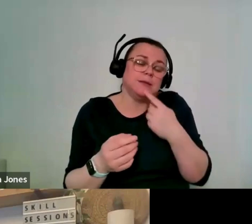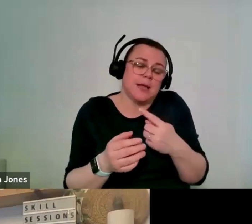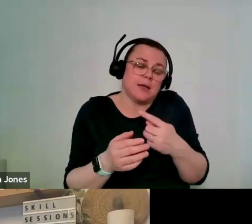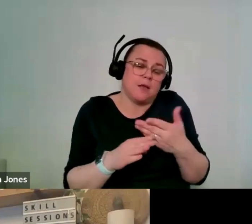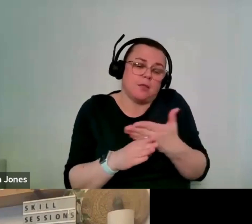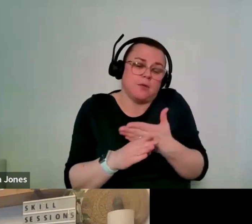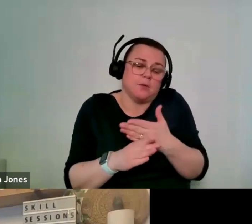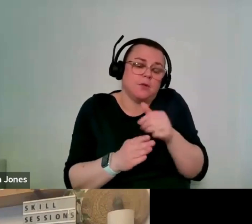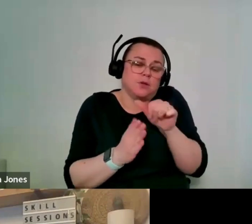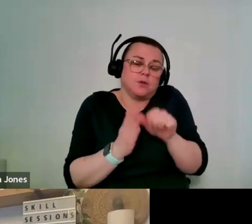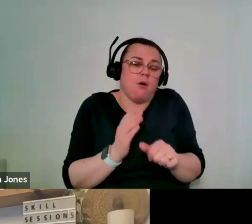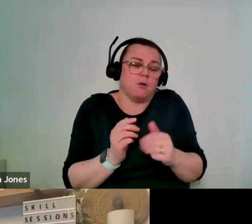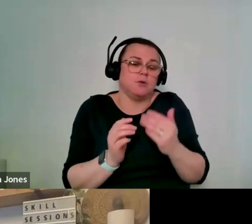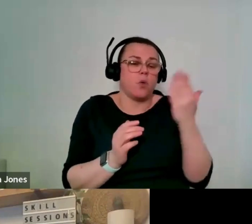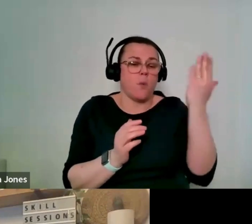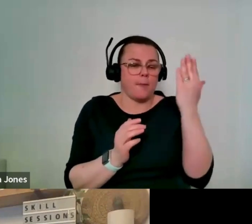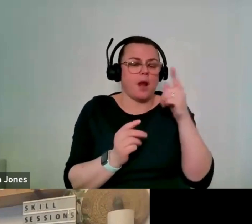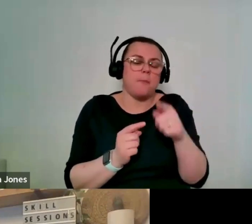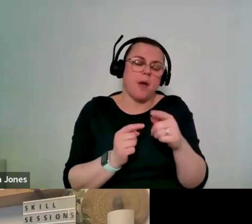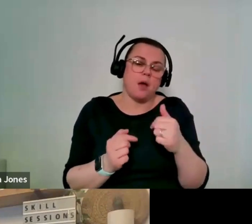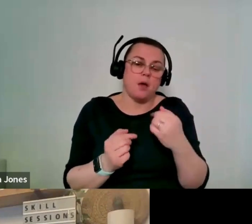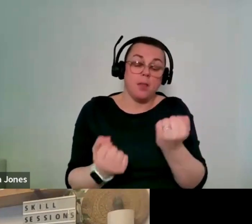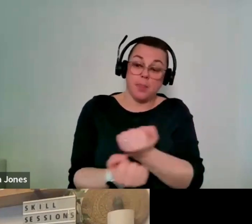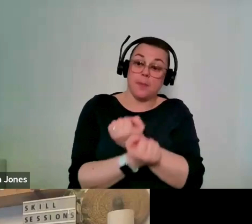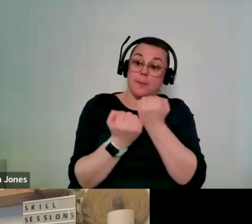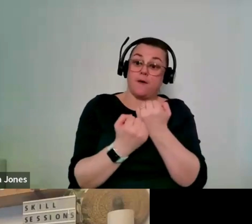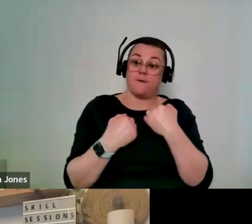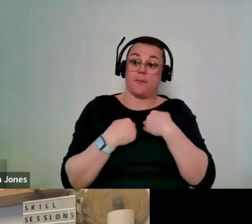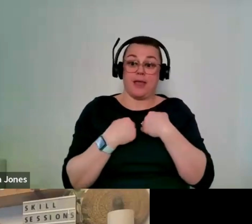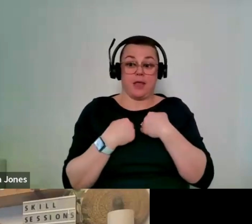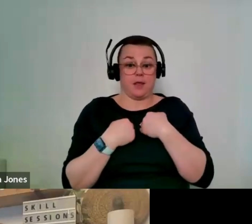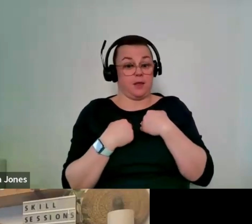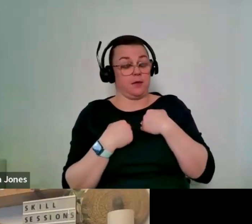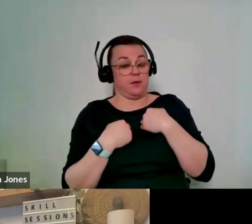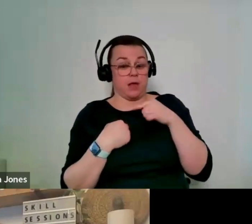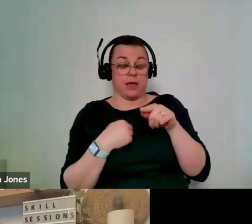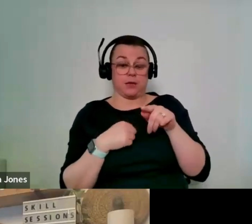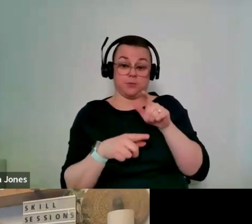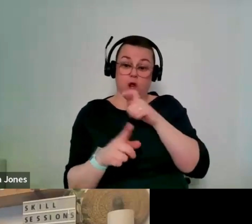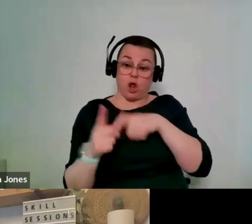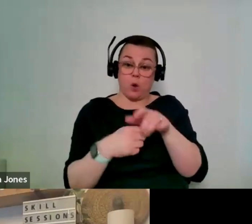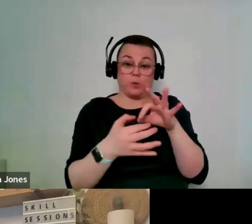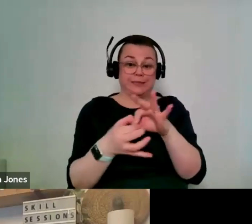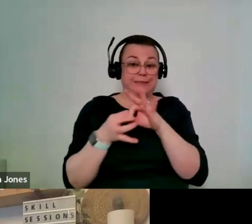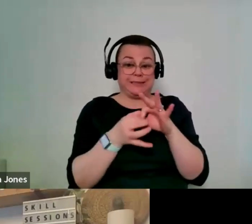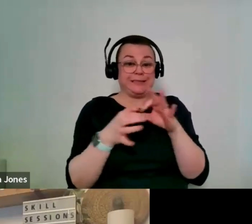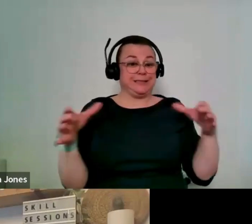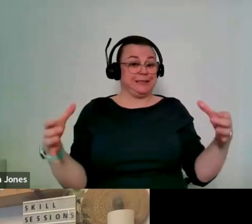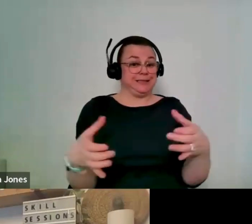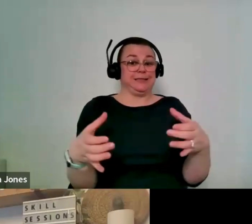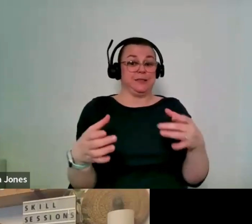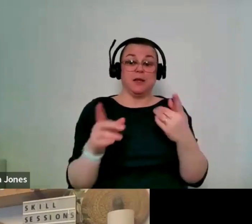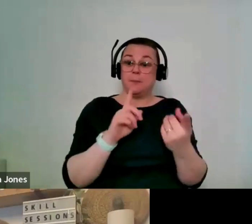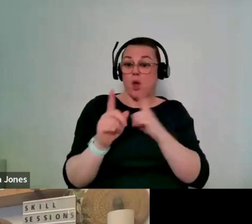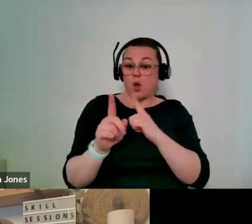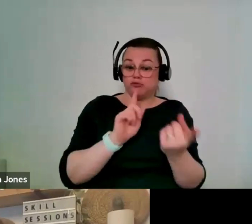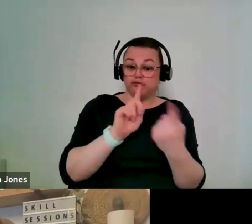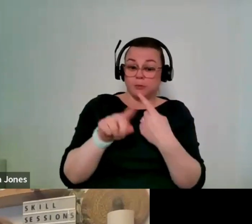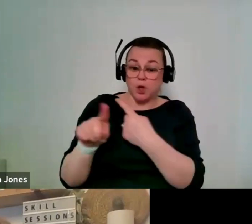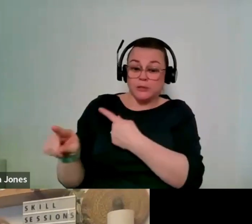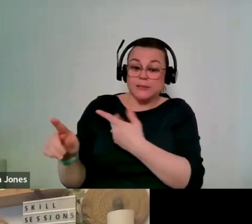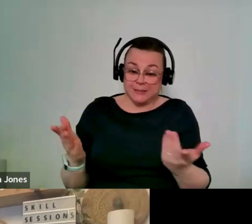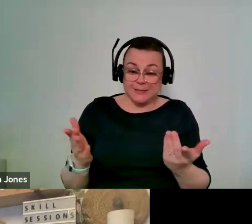real power for me in these skill sessions is the community that we bring together and all of these sort of responses that we share with each